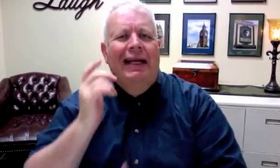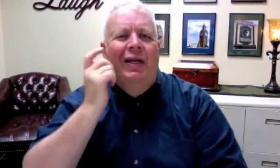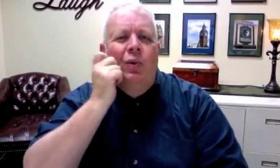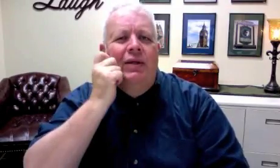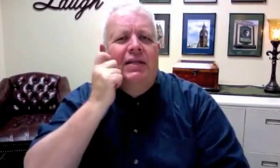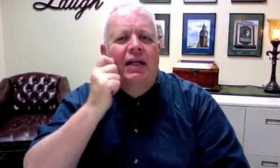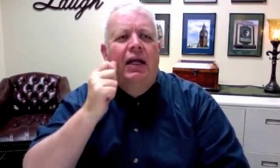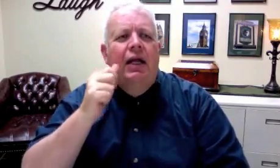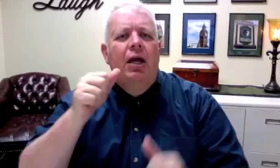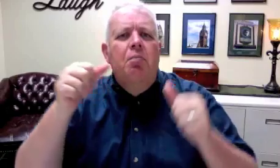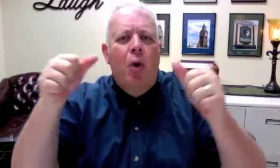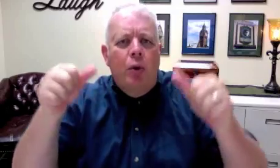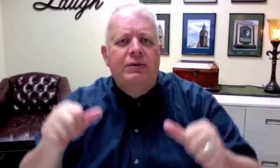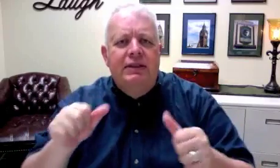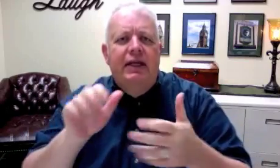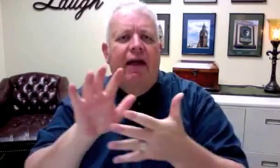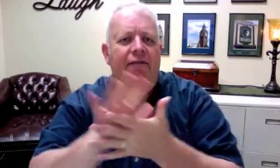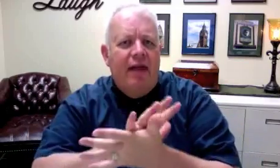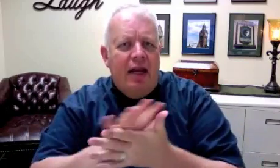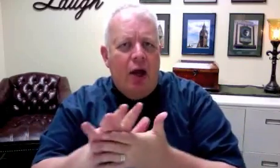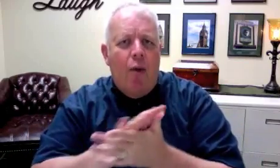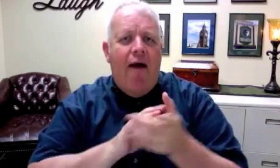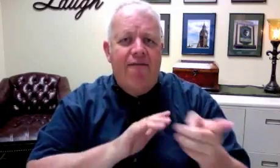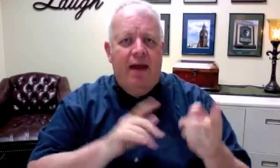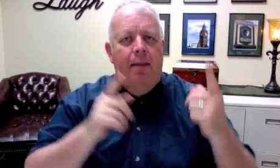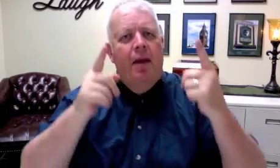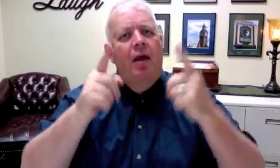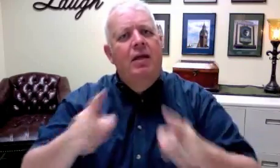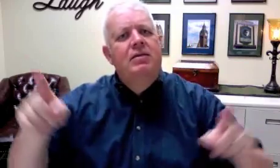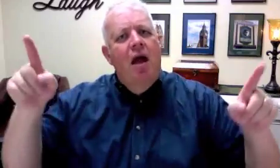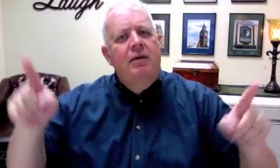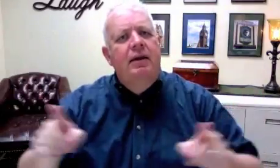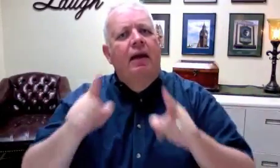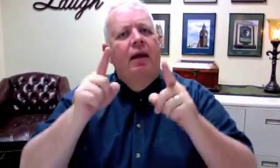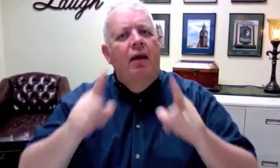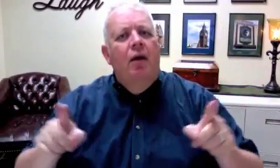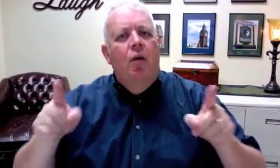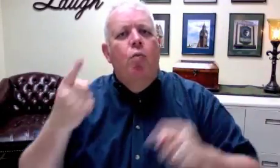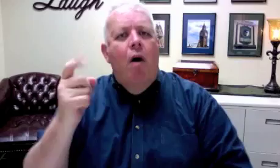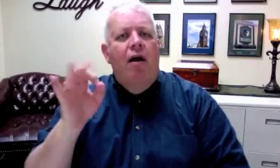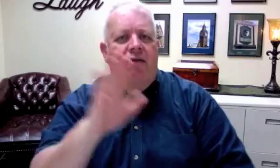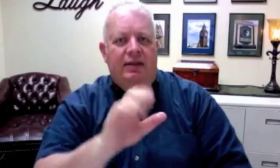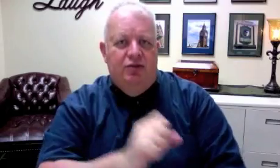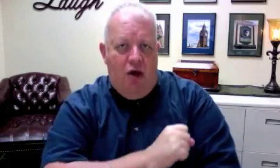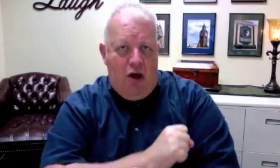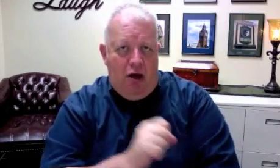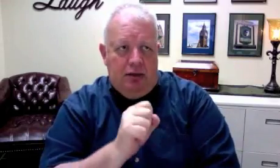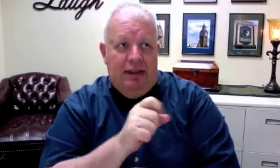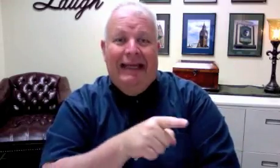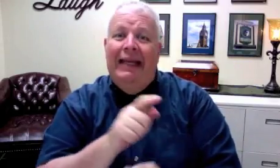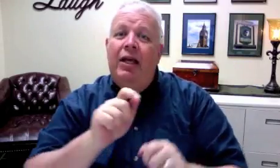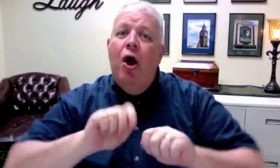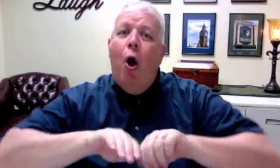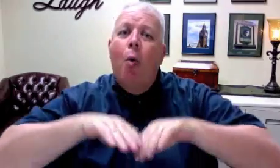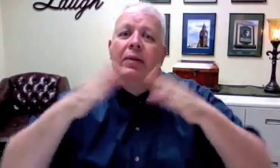conducting one of his songs and opened it up to participants all over the